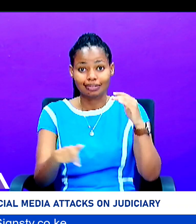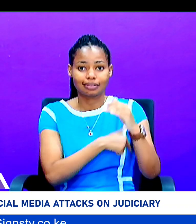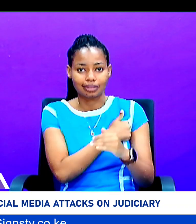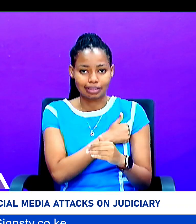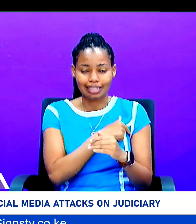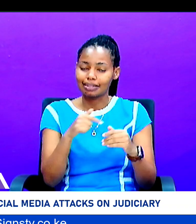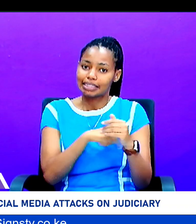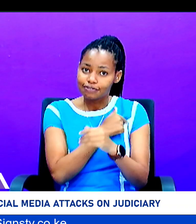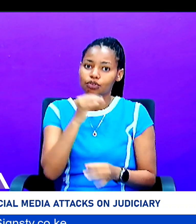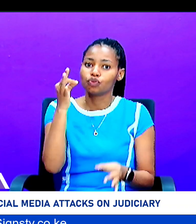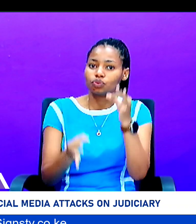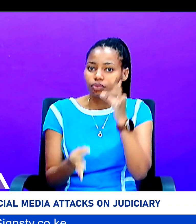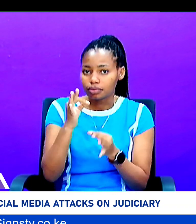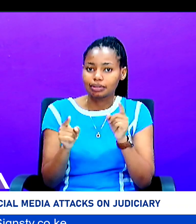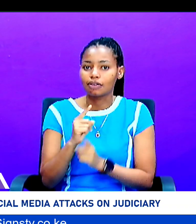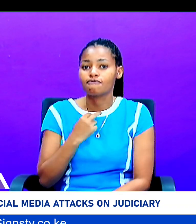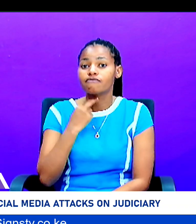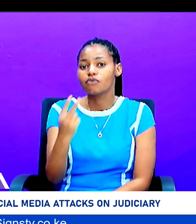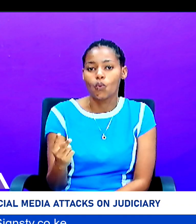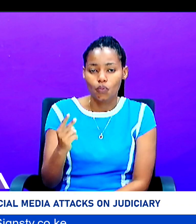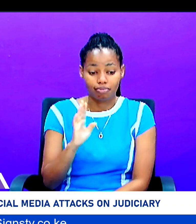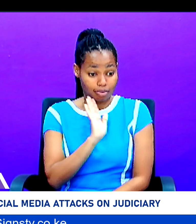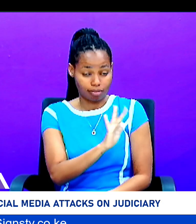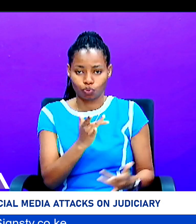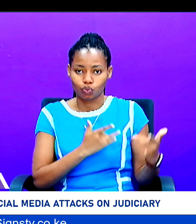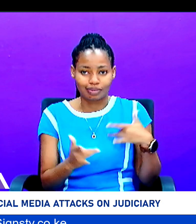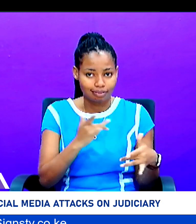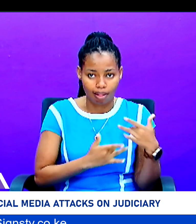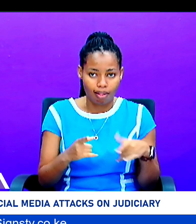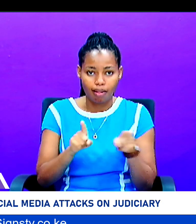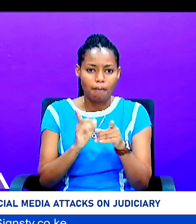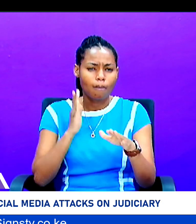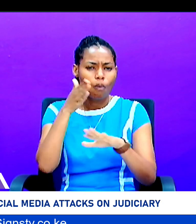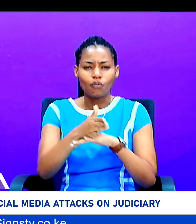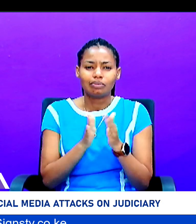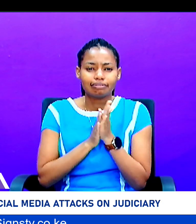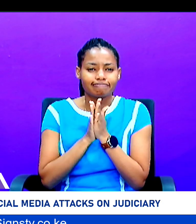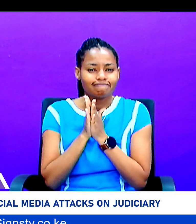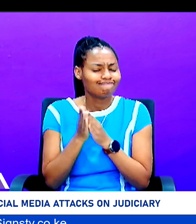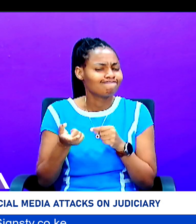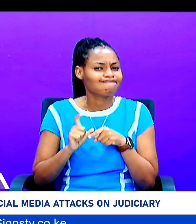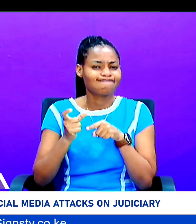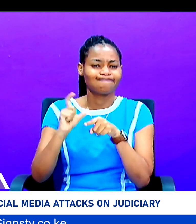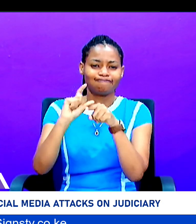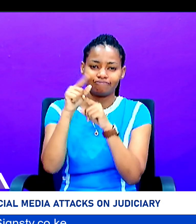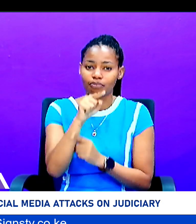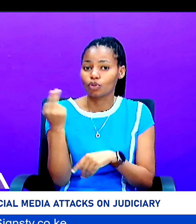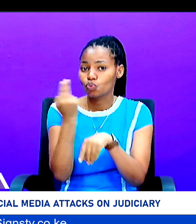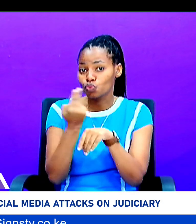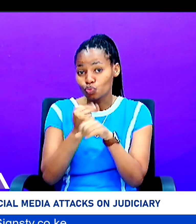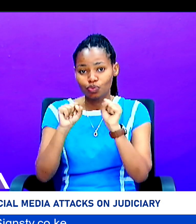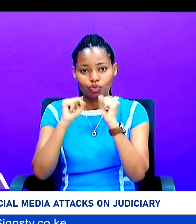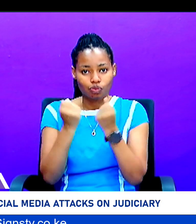a platform for the Chief Justice to voice her concern over the increasing use of social media platforms for